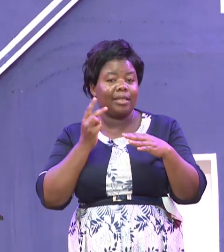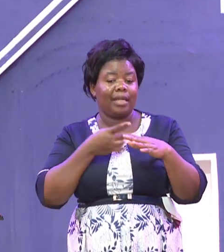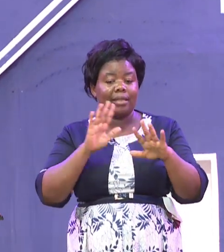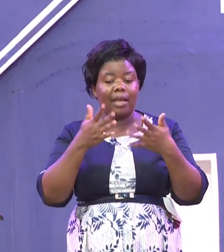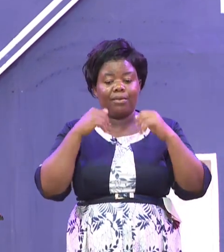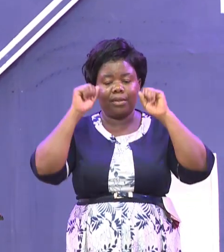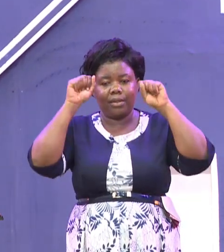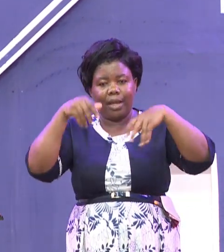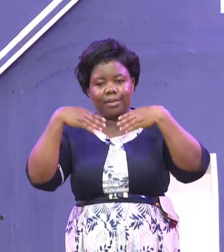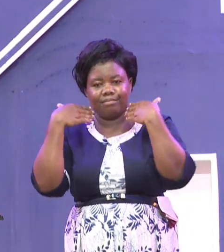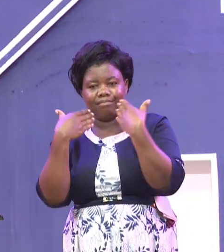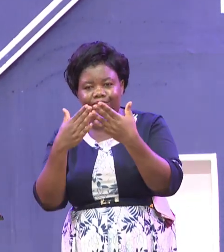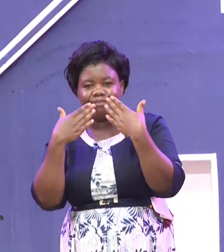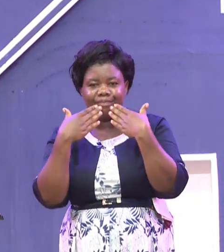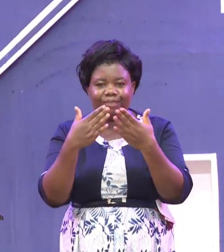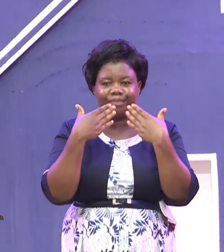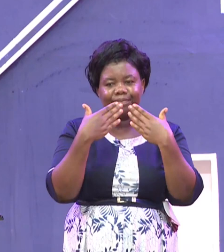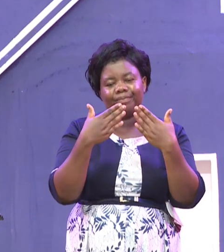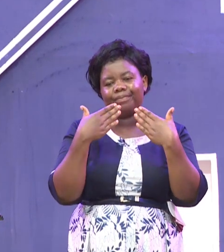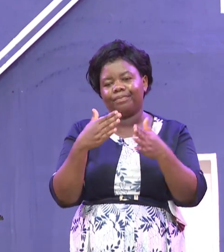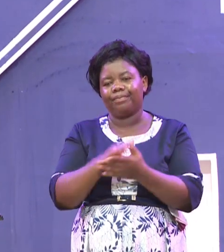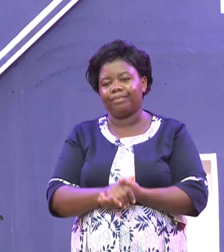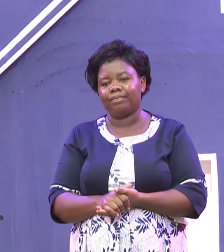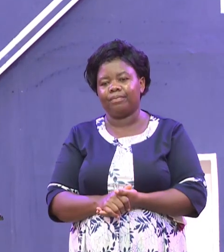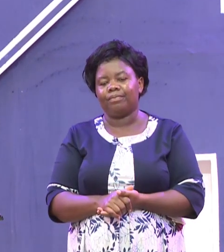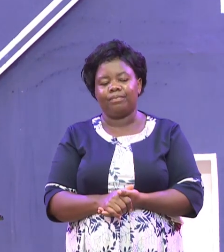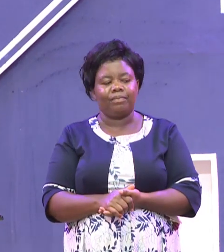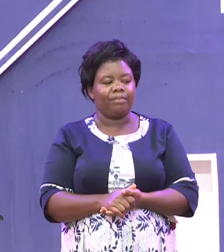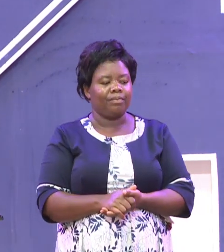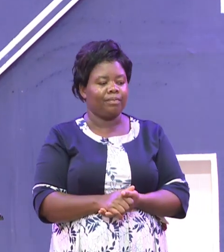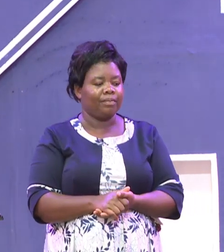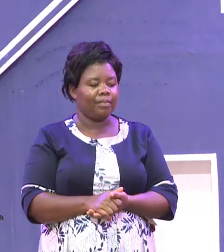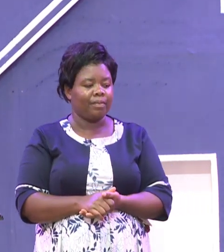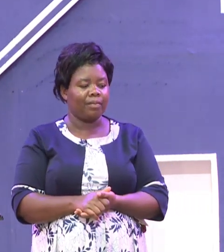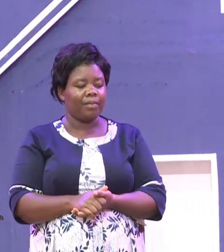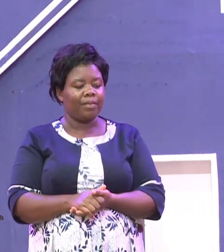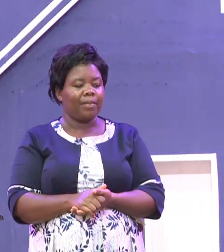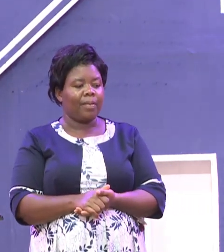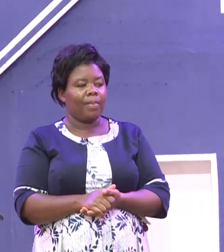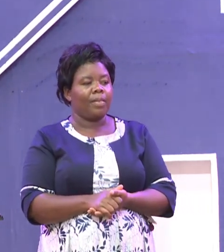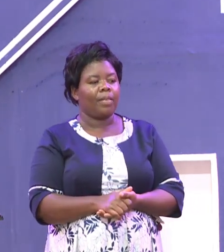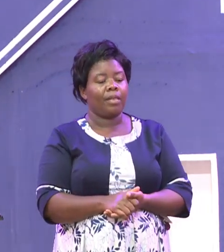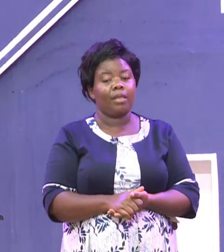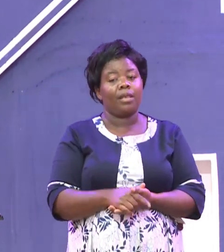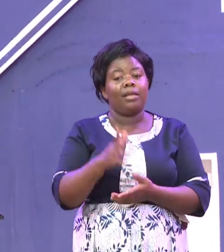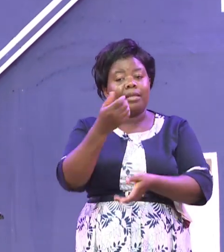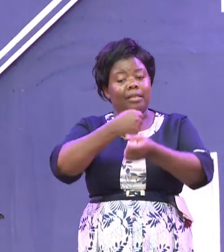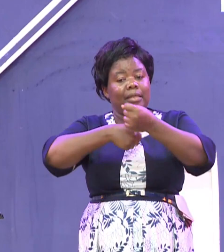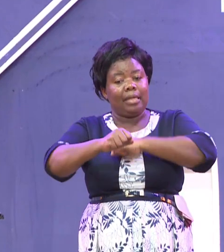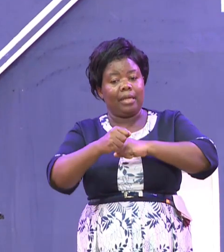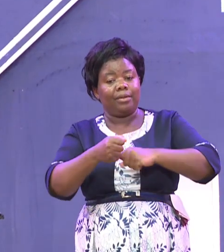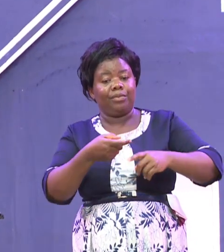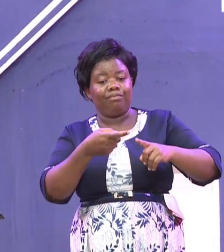Therefore we ask of God to teach us that habit of thanksgiving. Kikolwa ekisibuka mu